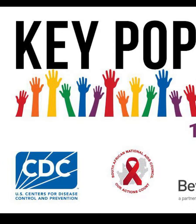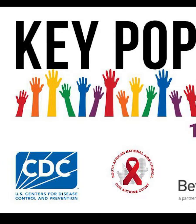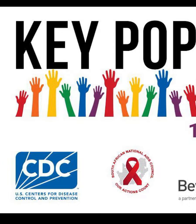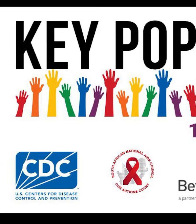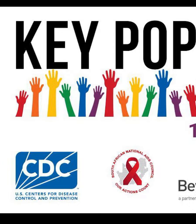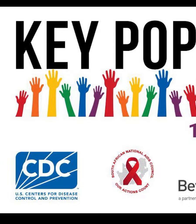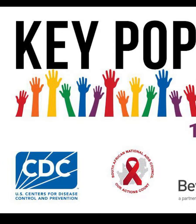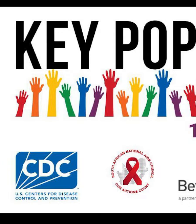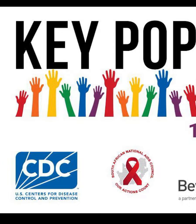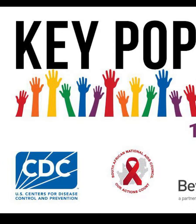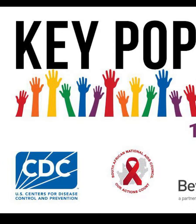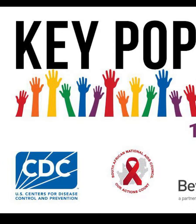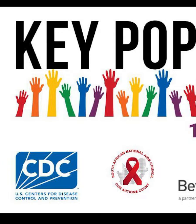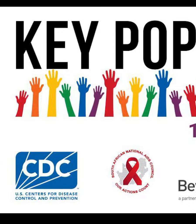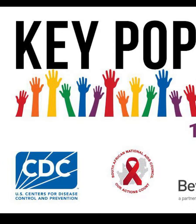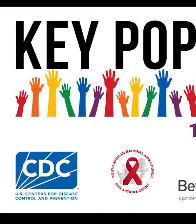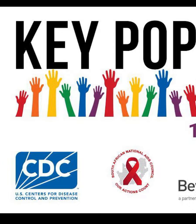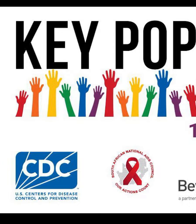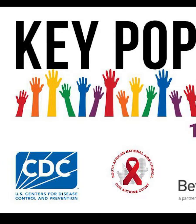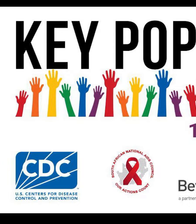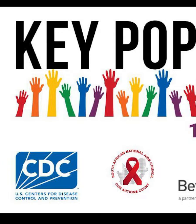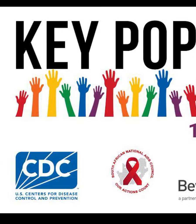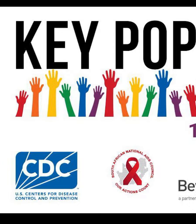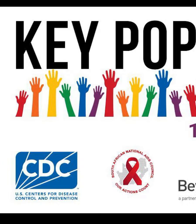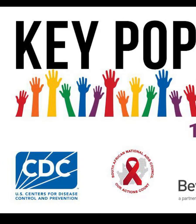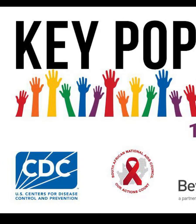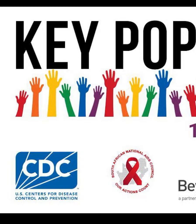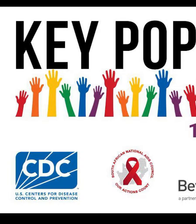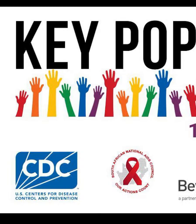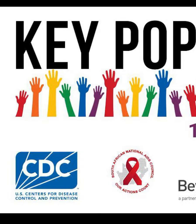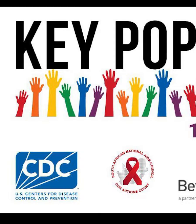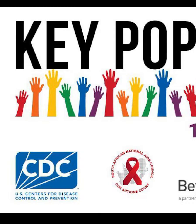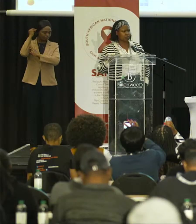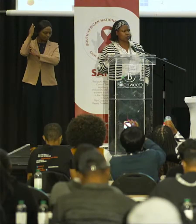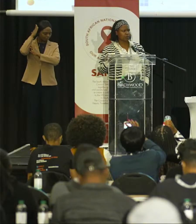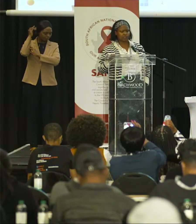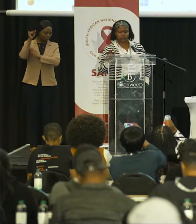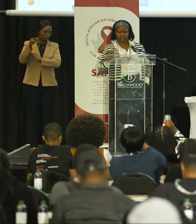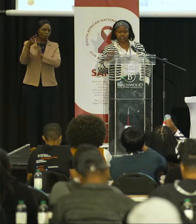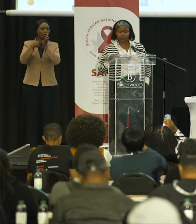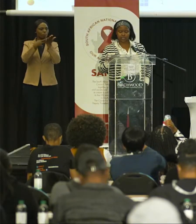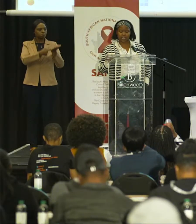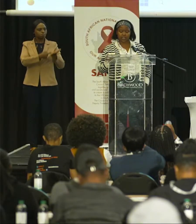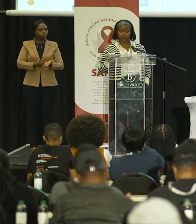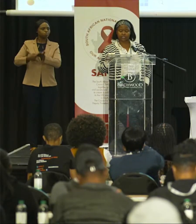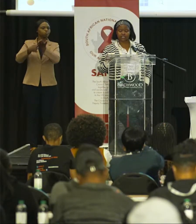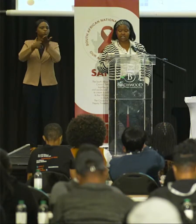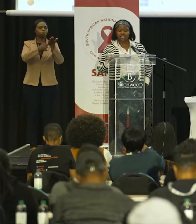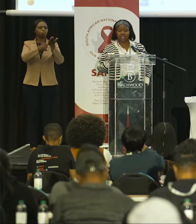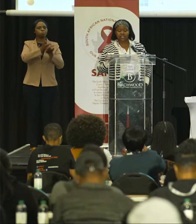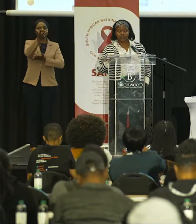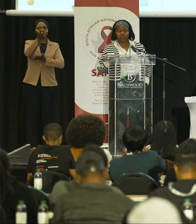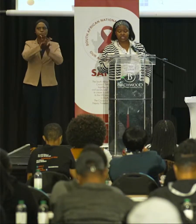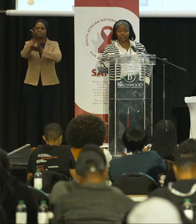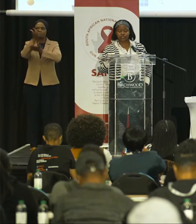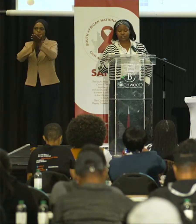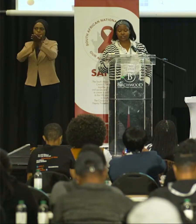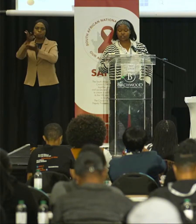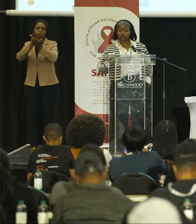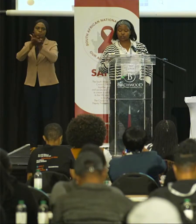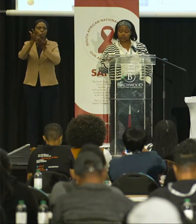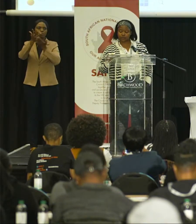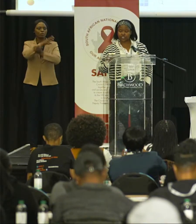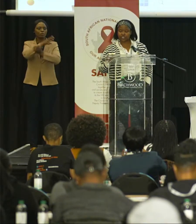in programs. So our reflections or take-homes from the discussions or the deliberations we had was the current need to